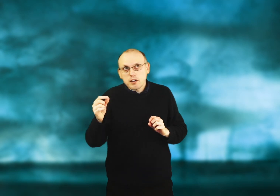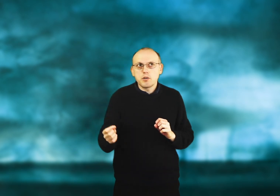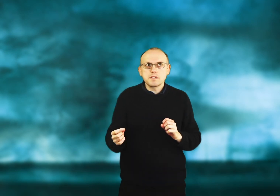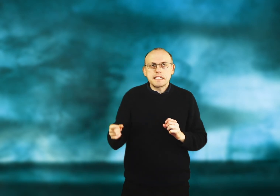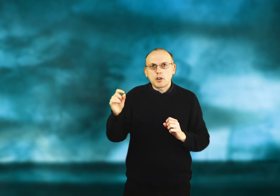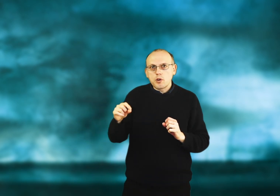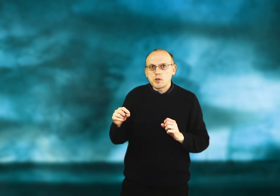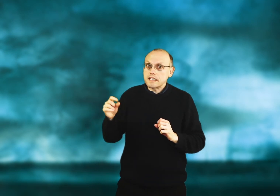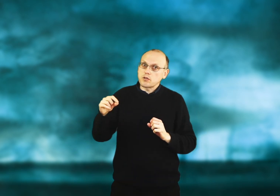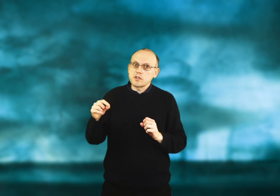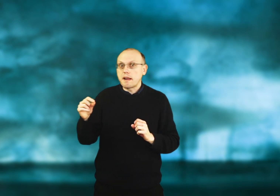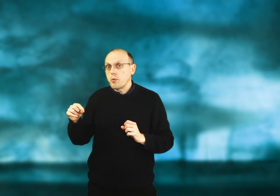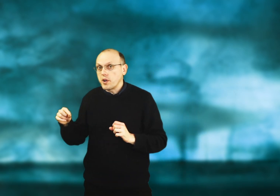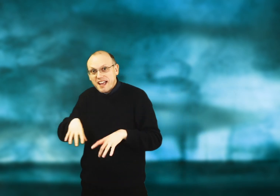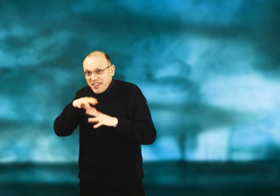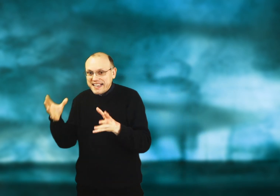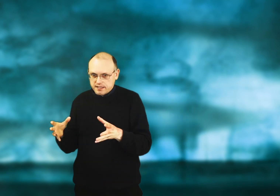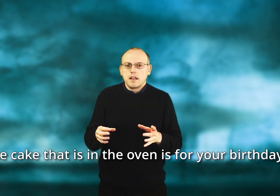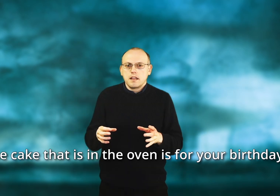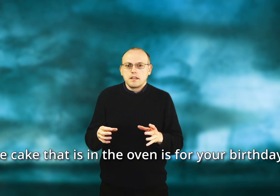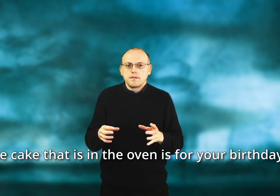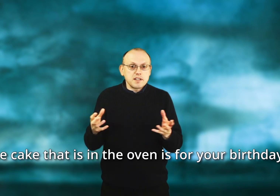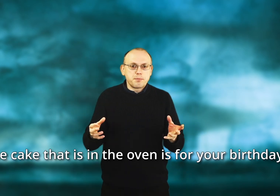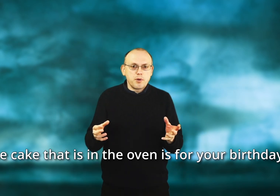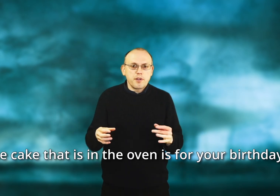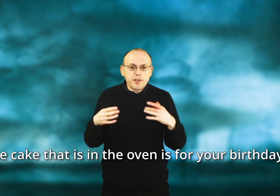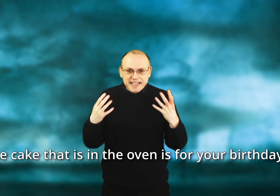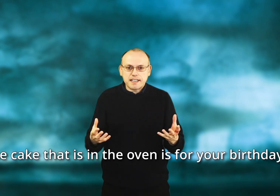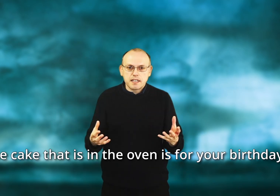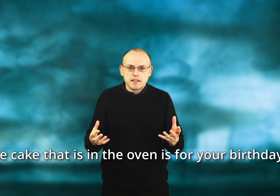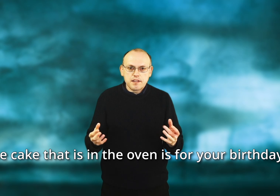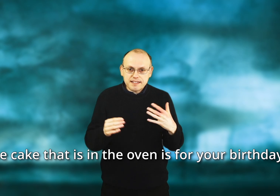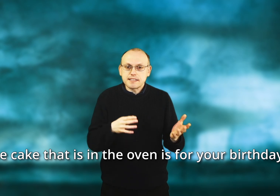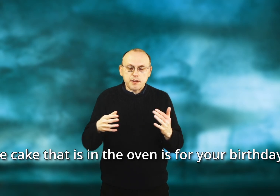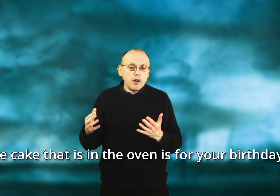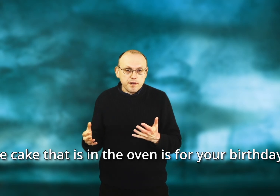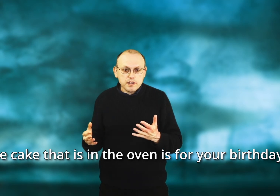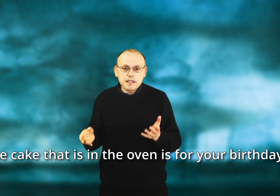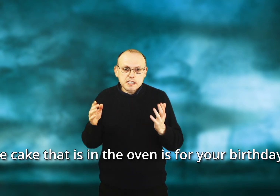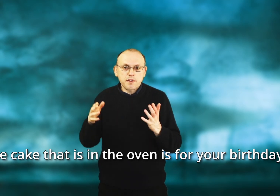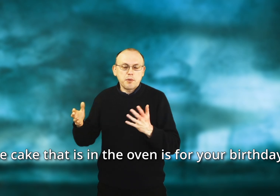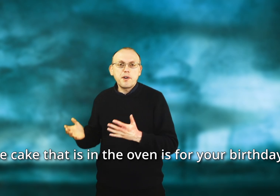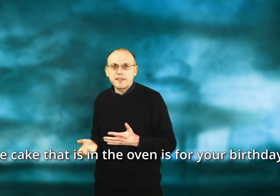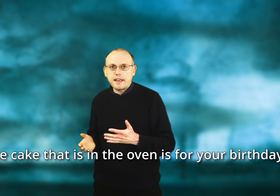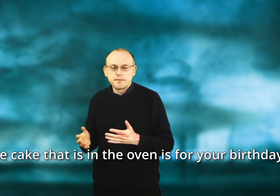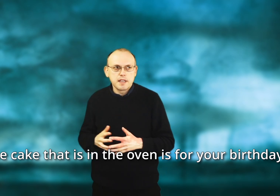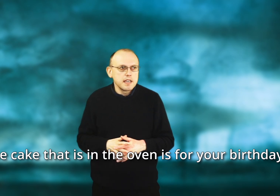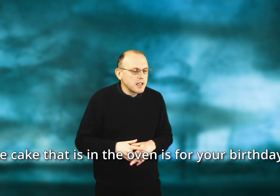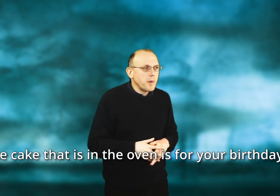clause is a clause introduced by the word that. For example, the cake that is in the oven is for your birthday. Now, when I